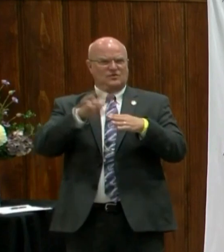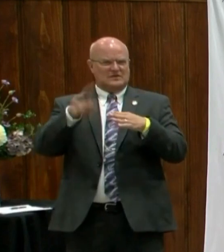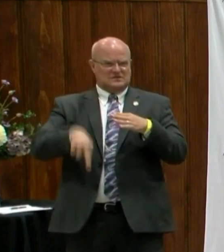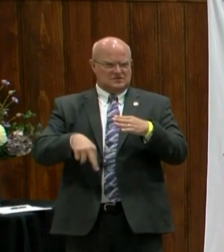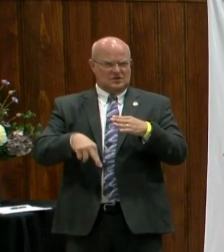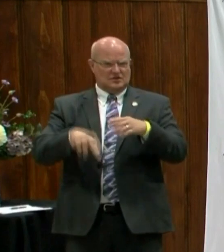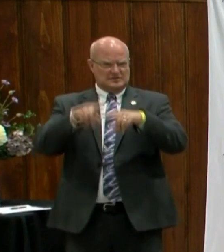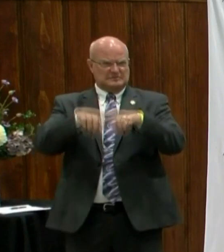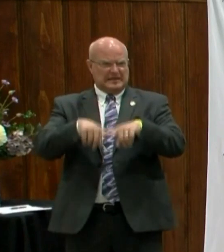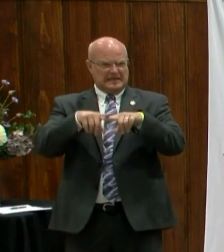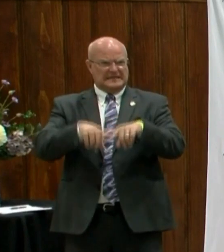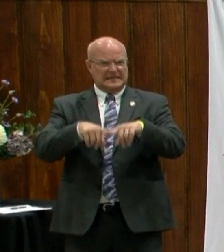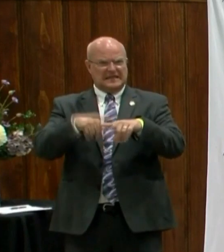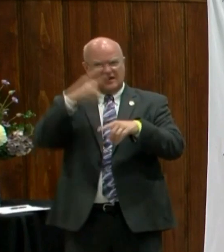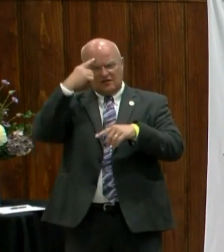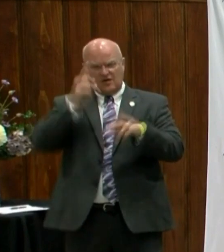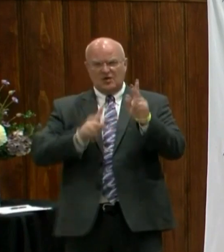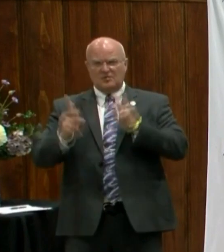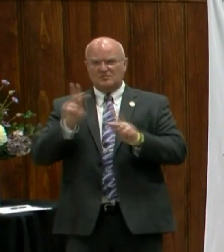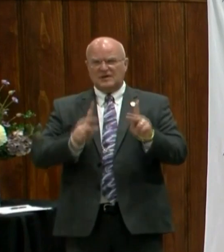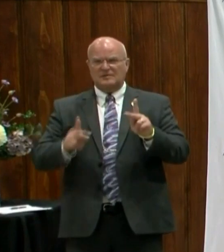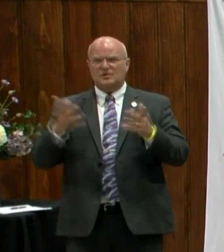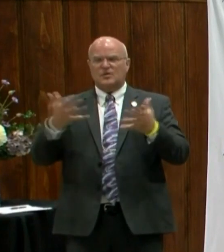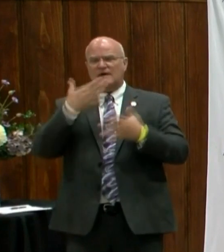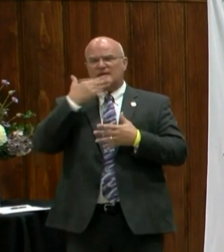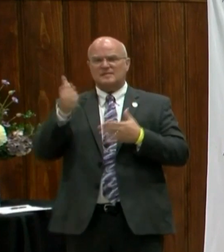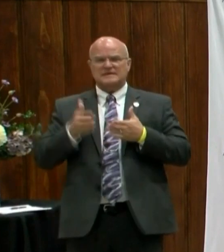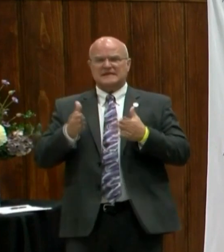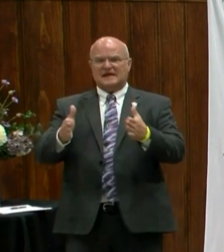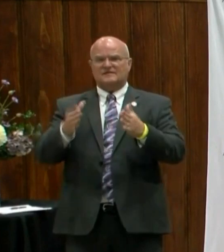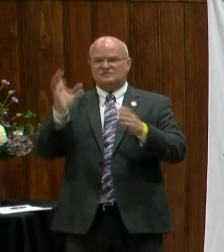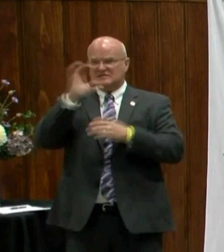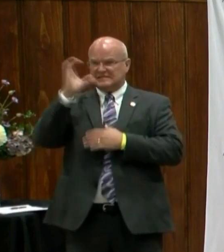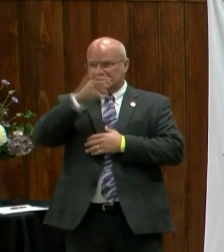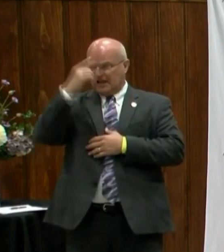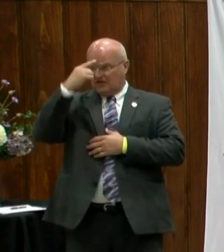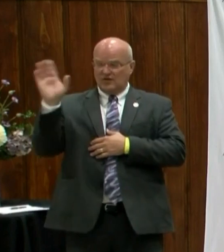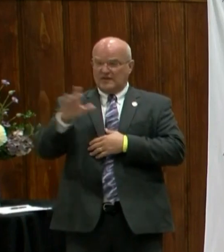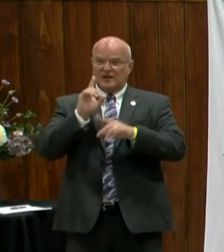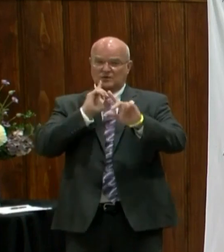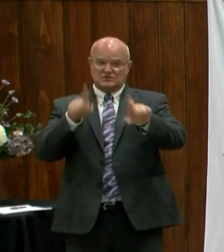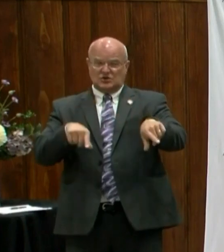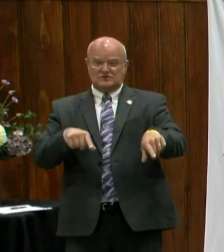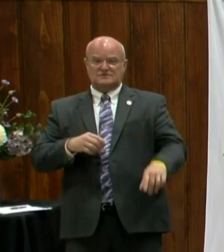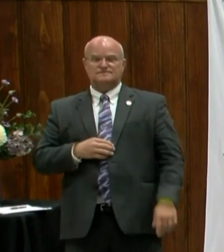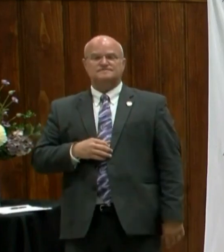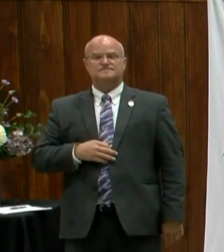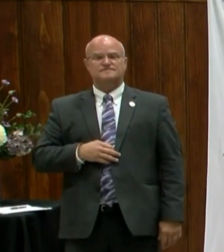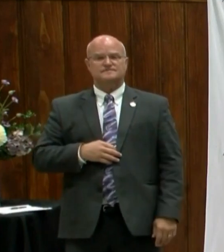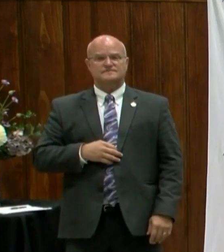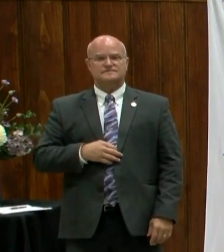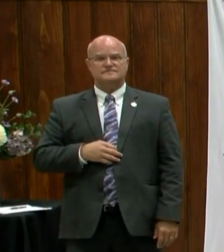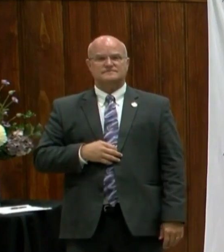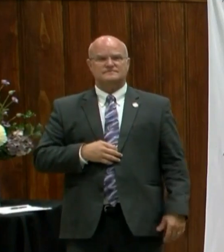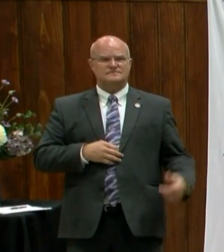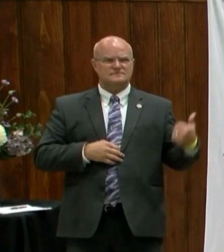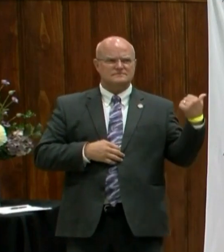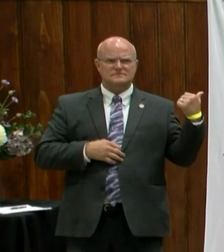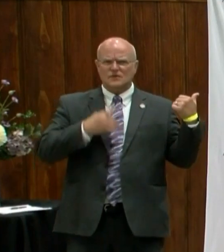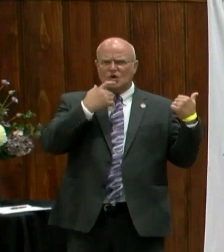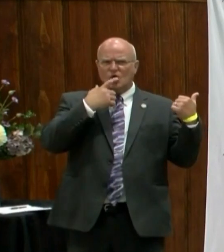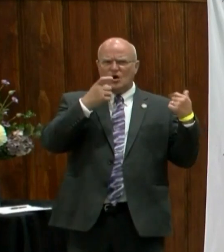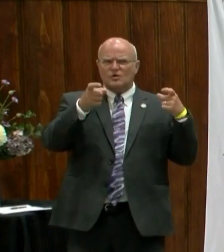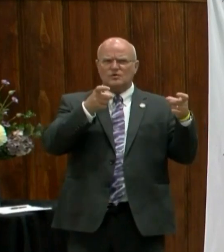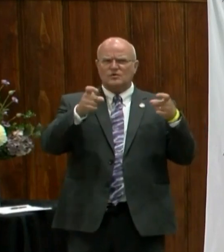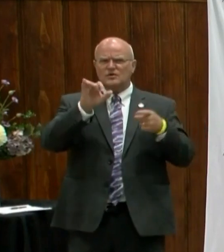results pending for people, and what is the best avenue to seek out their results? Do you know who hosted